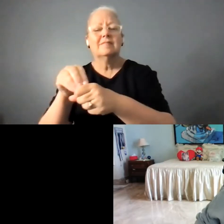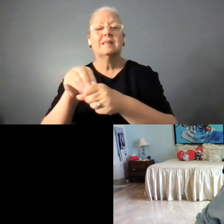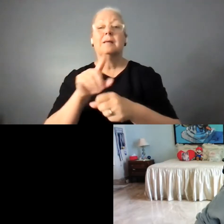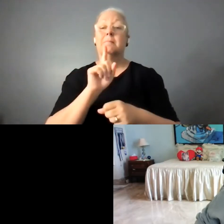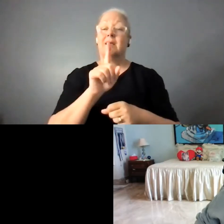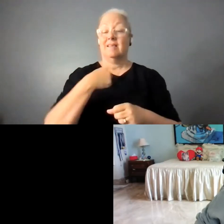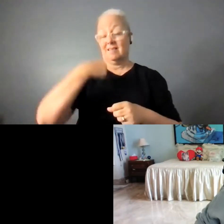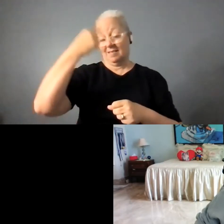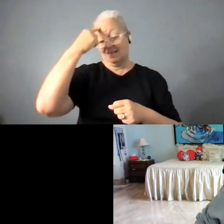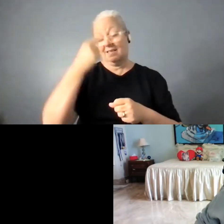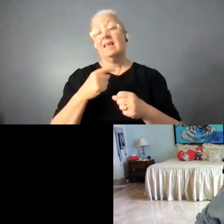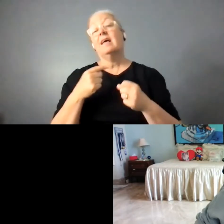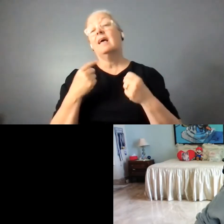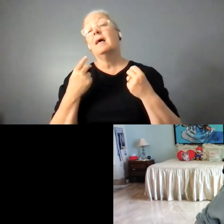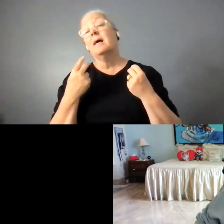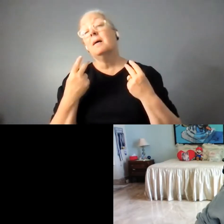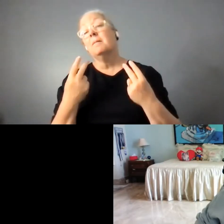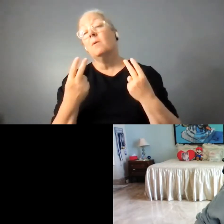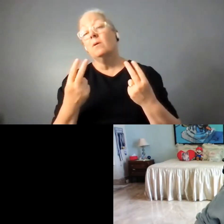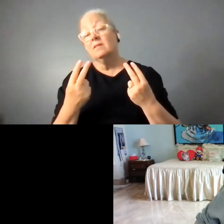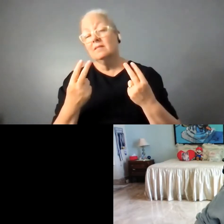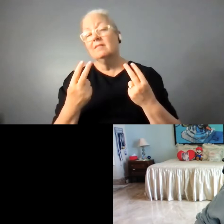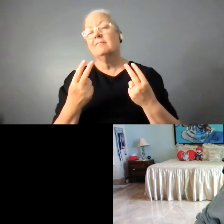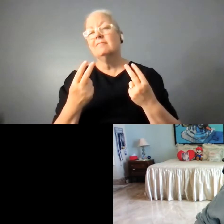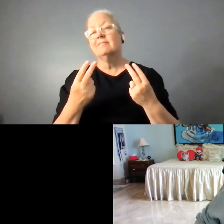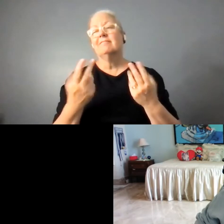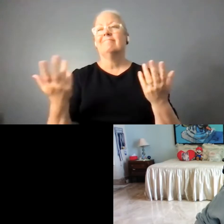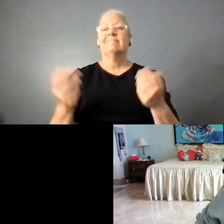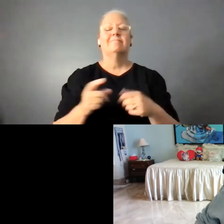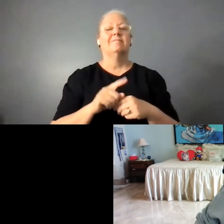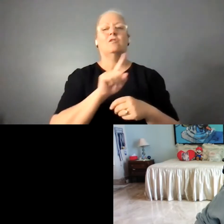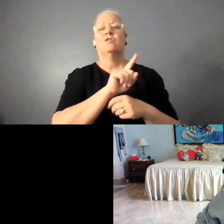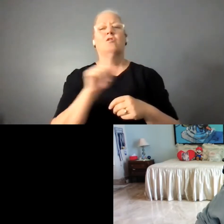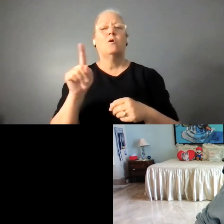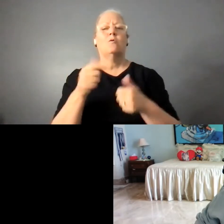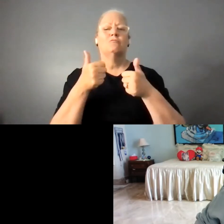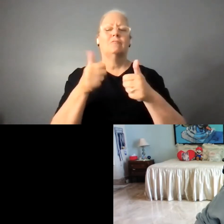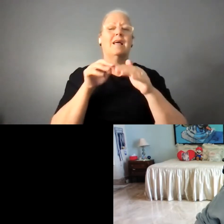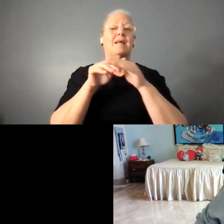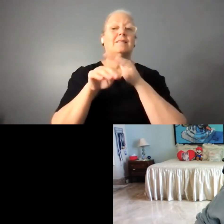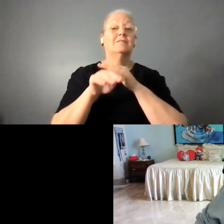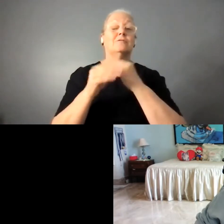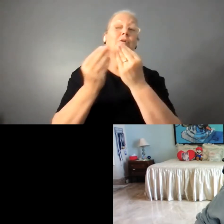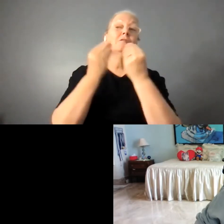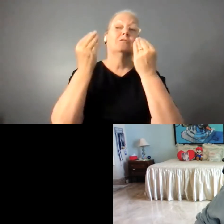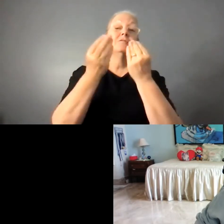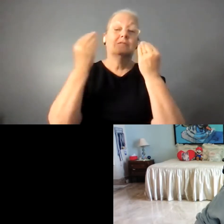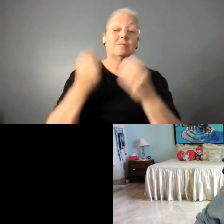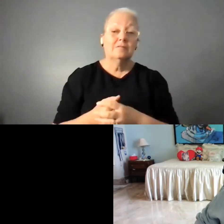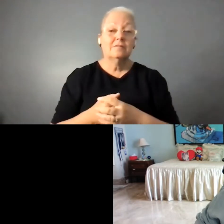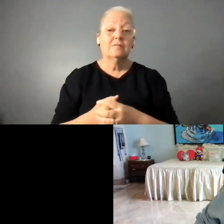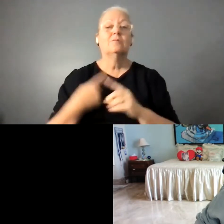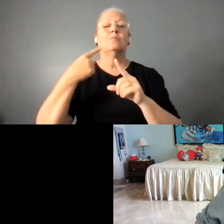disabled youth, is lack of access to education and work environment,